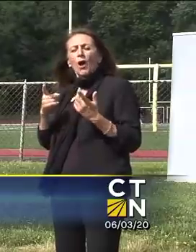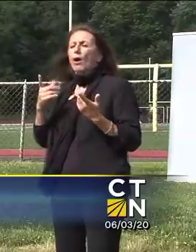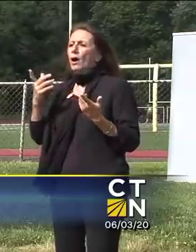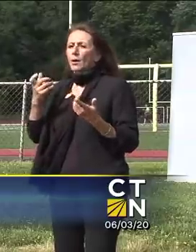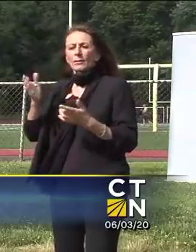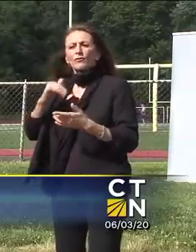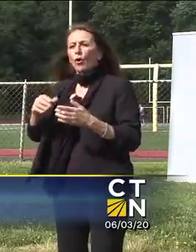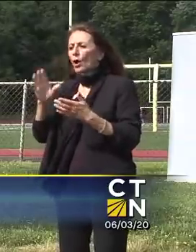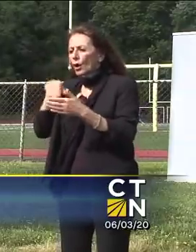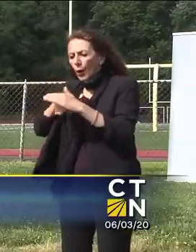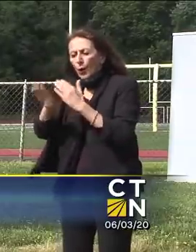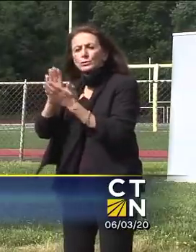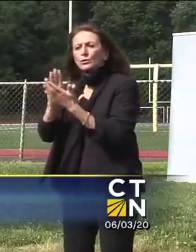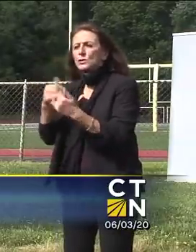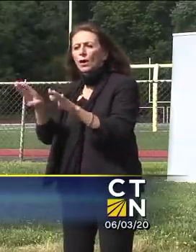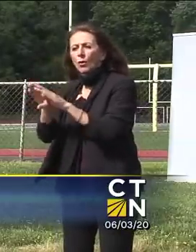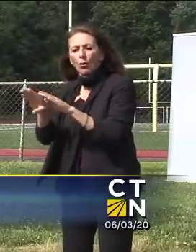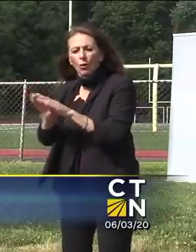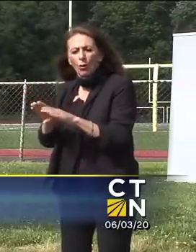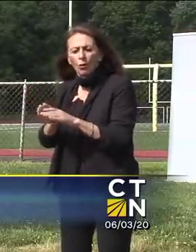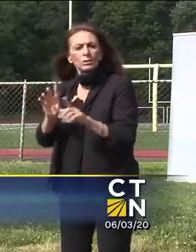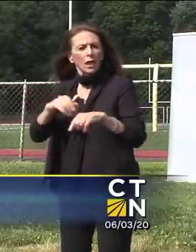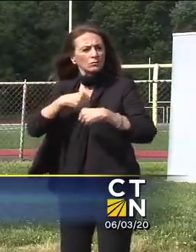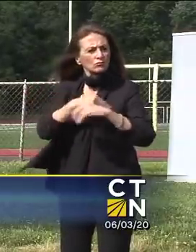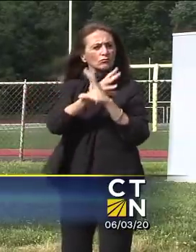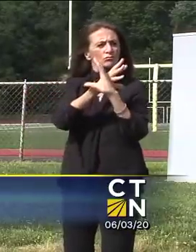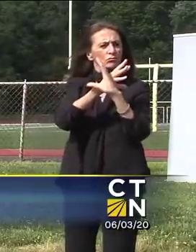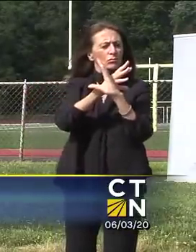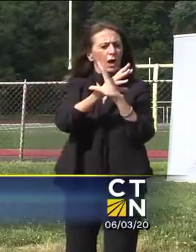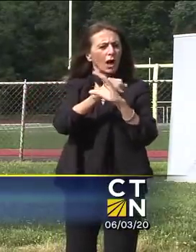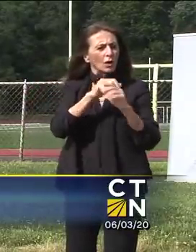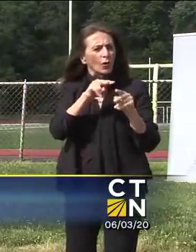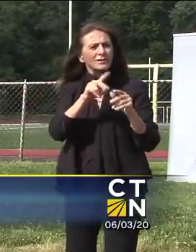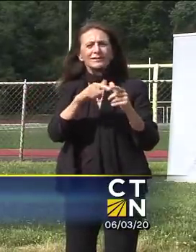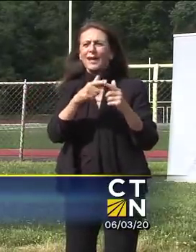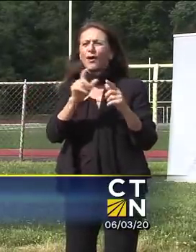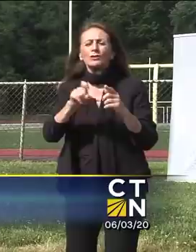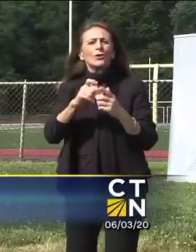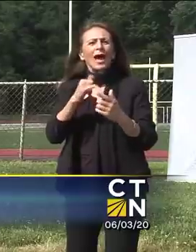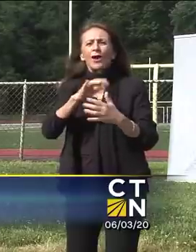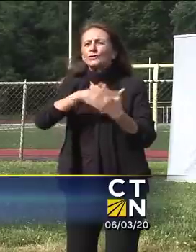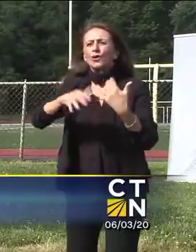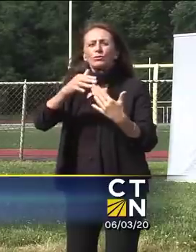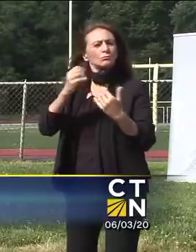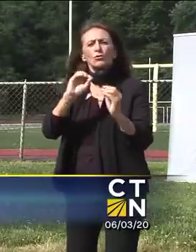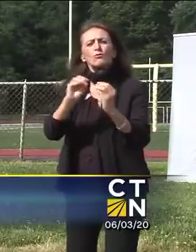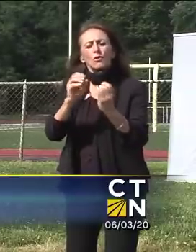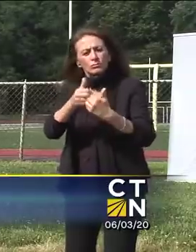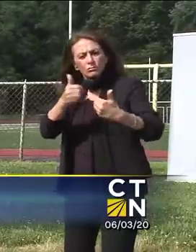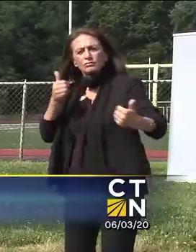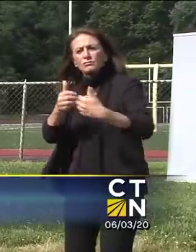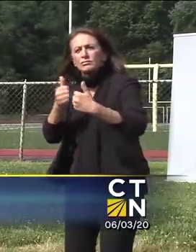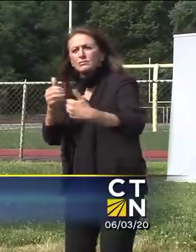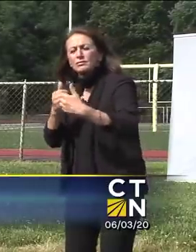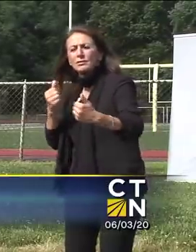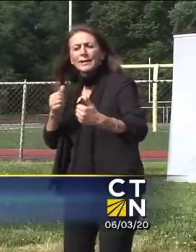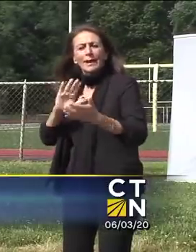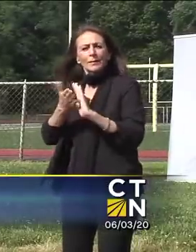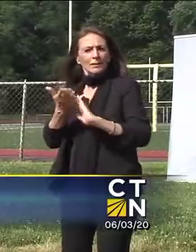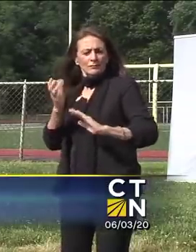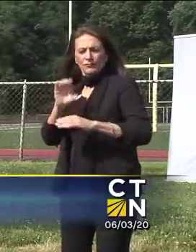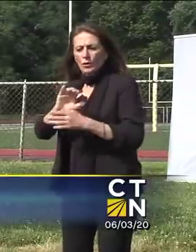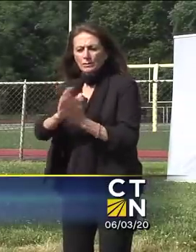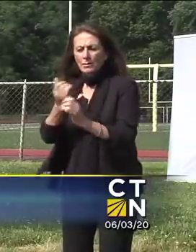learning, the social isolation that they have endured, the challenge of greater independence, and as they struggle